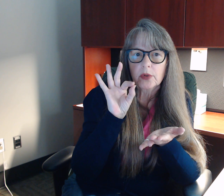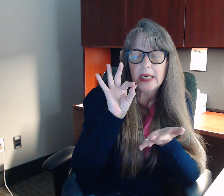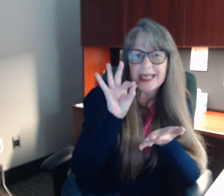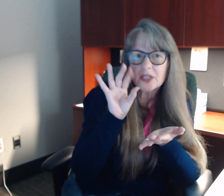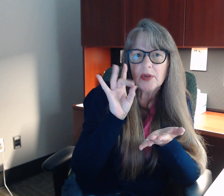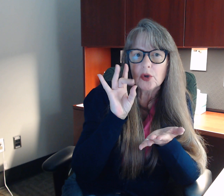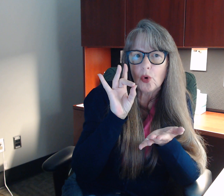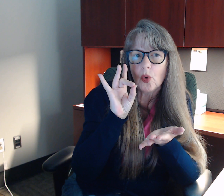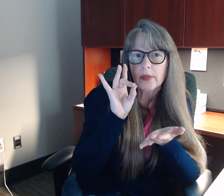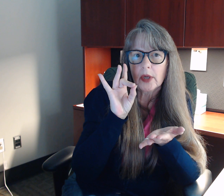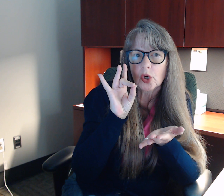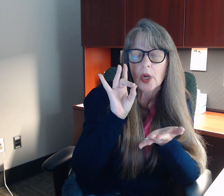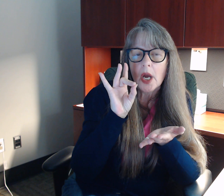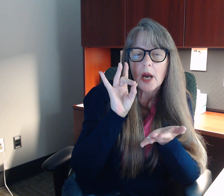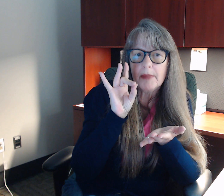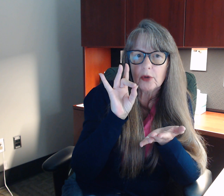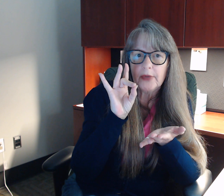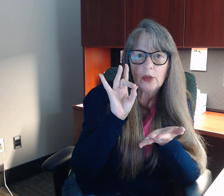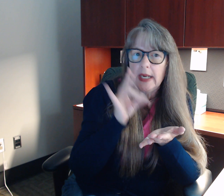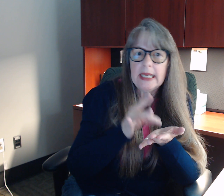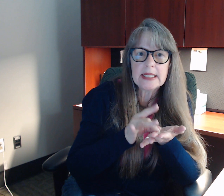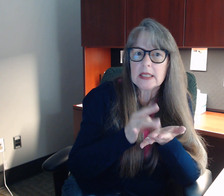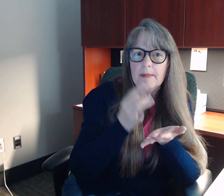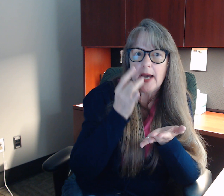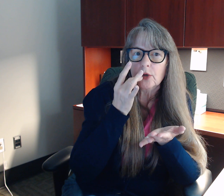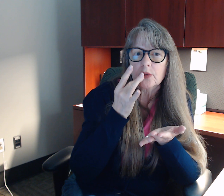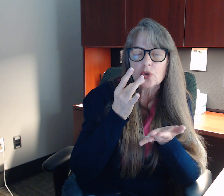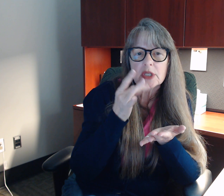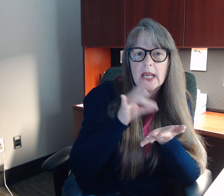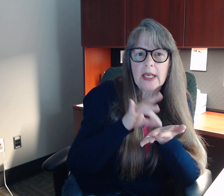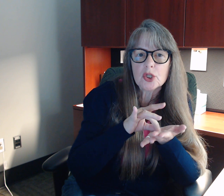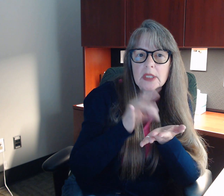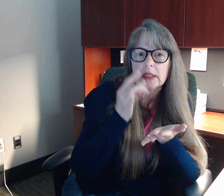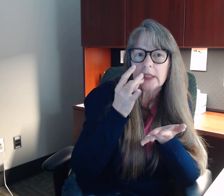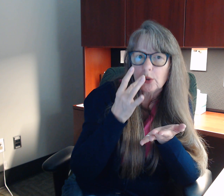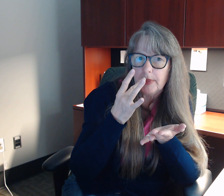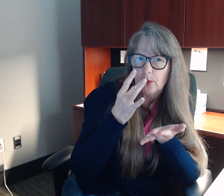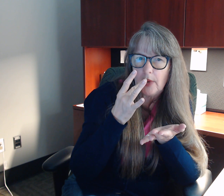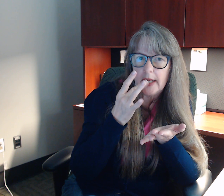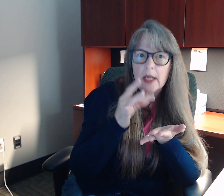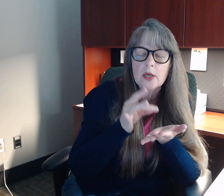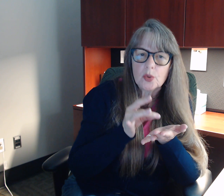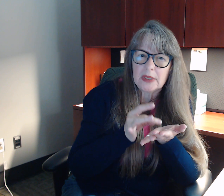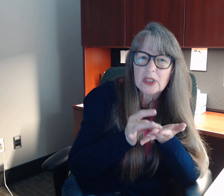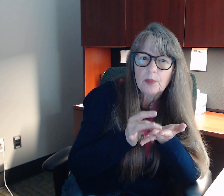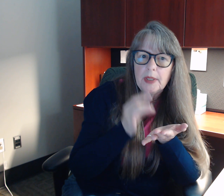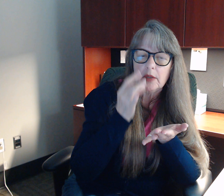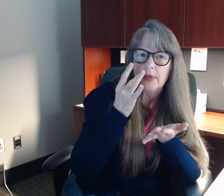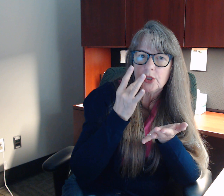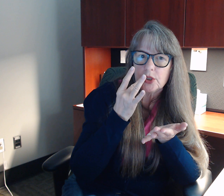index finger or their middle finger. And it doesn't matter. They're just taking just a little bit, right? So a little pill. They just took